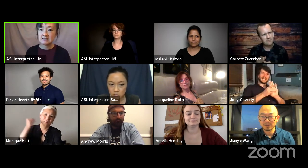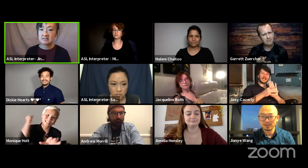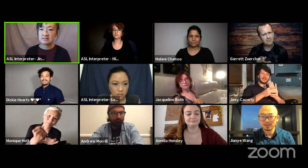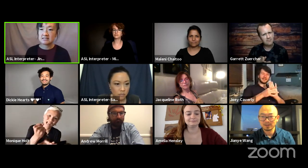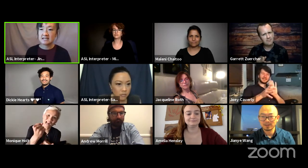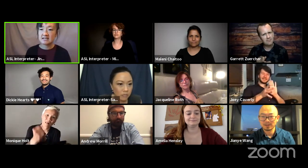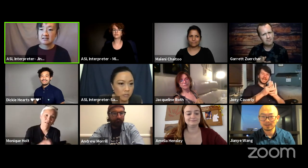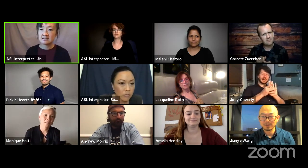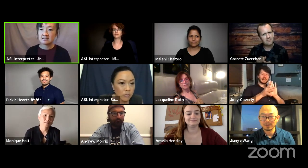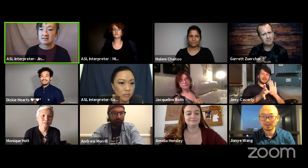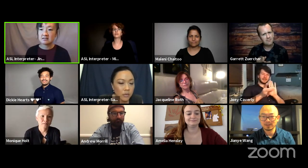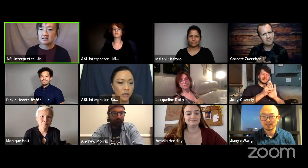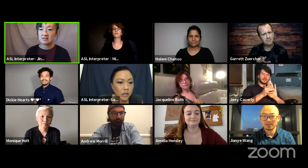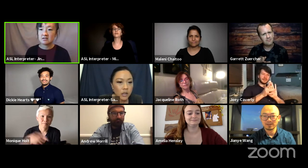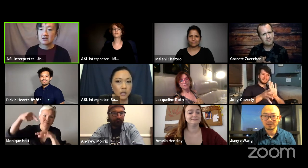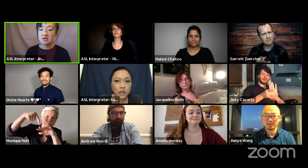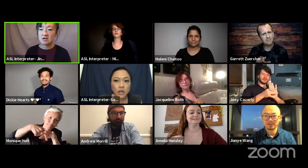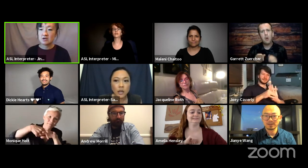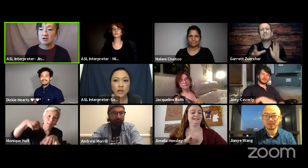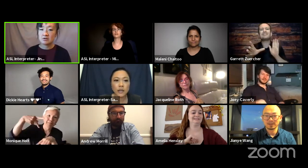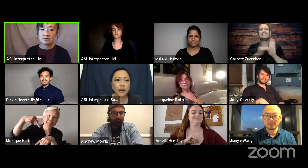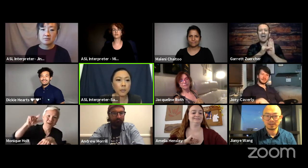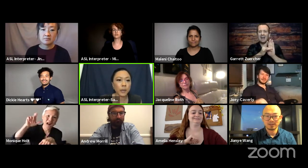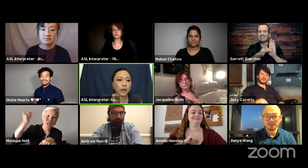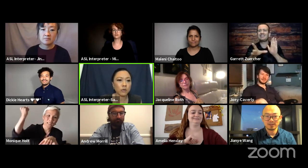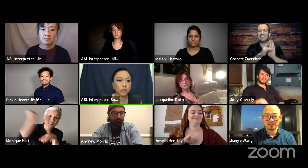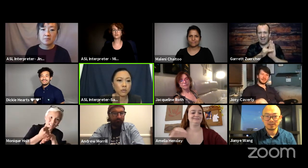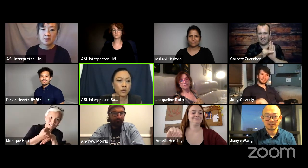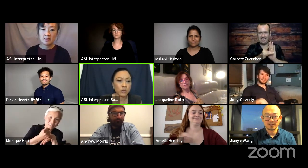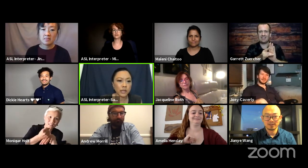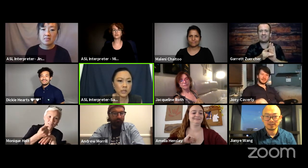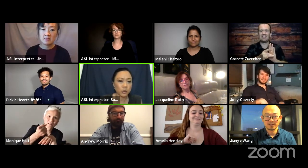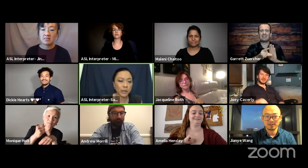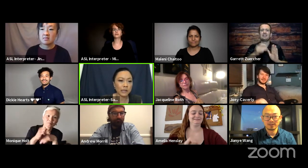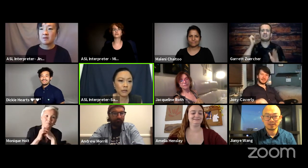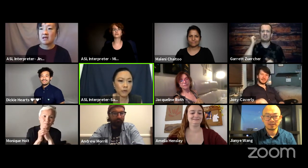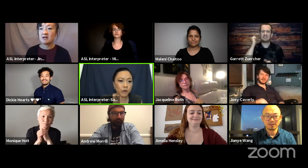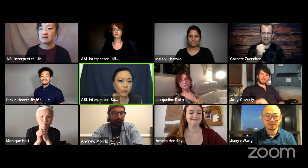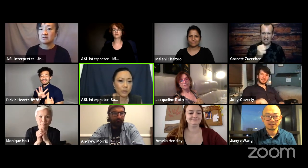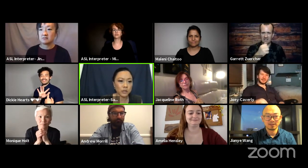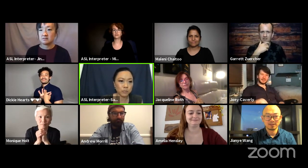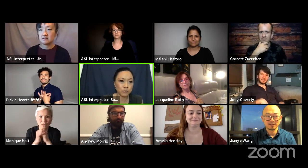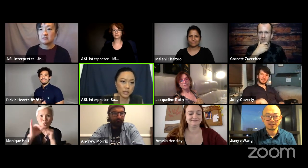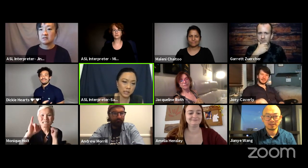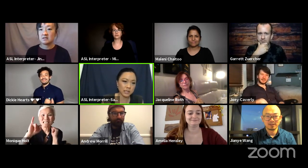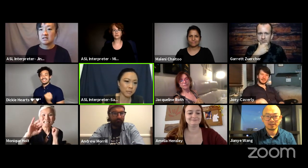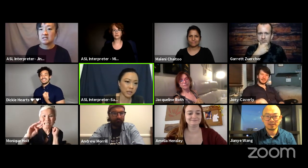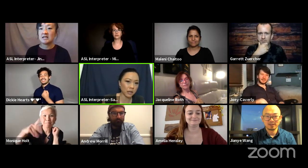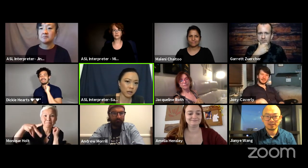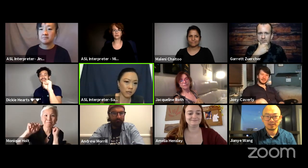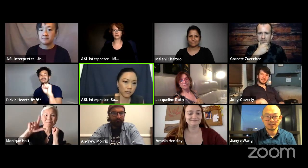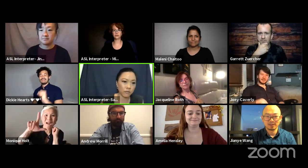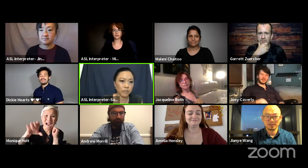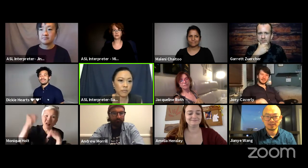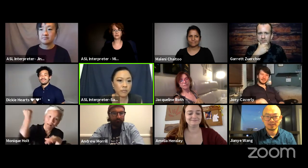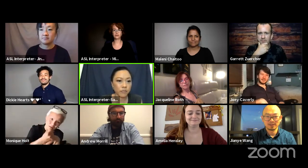to stick? Yeah, the pale, like to pale, like the verb, like to stick something in. Yeah.